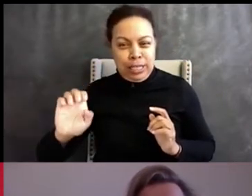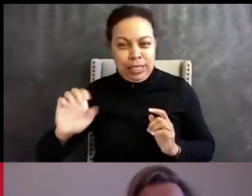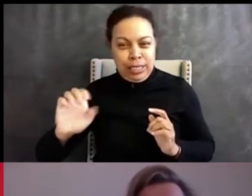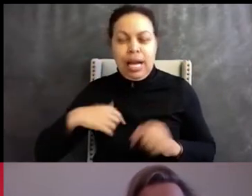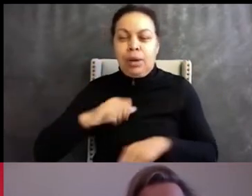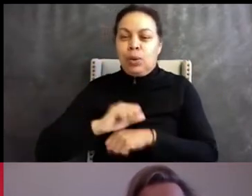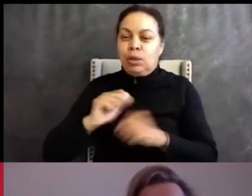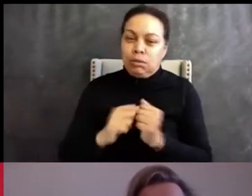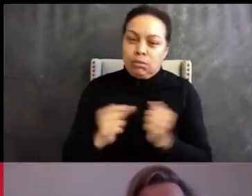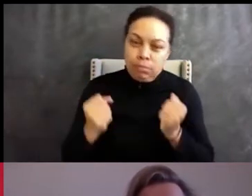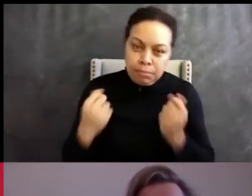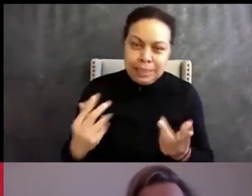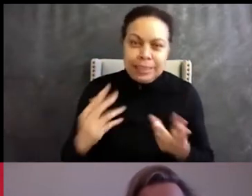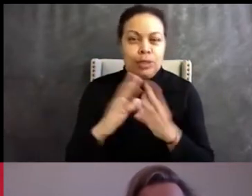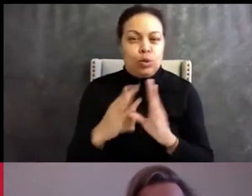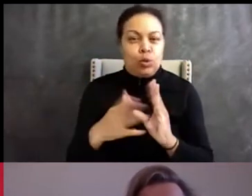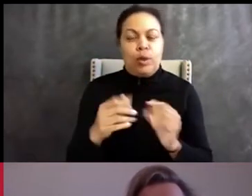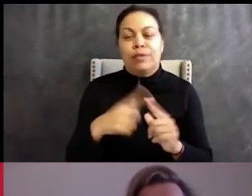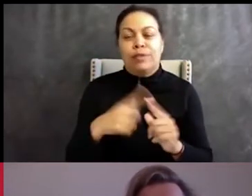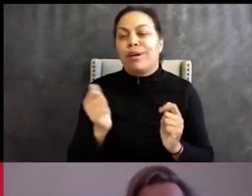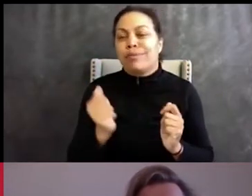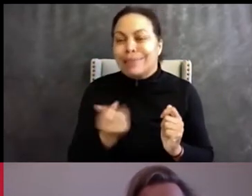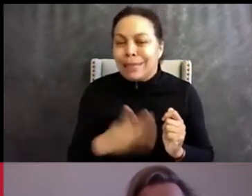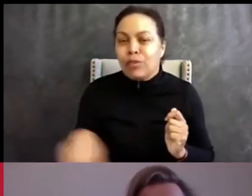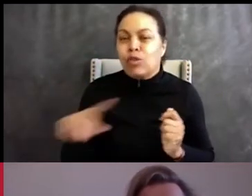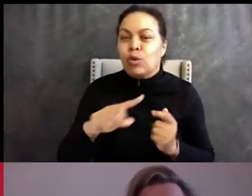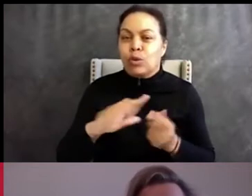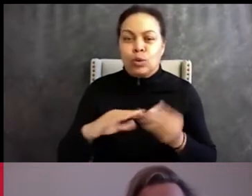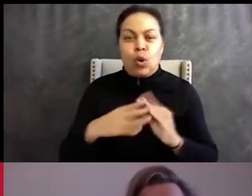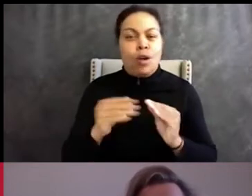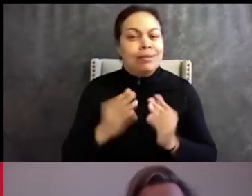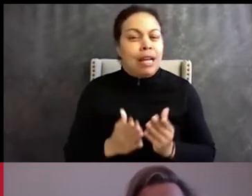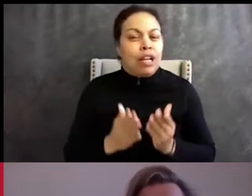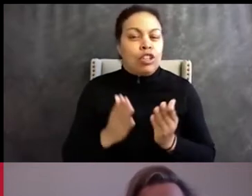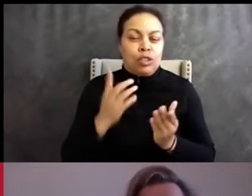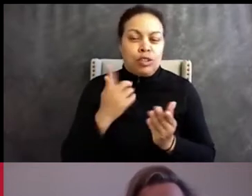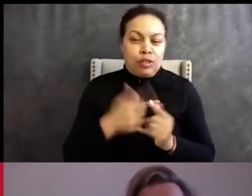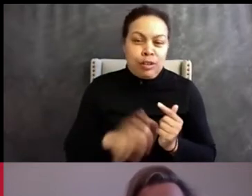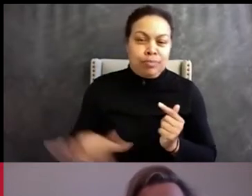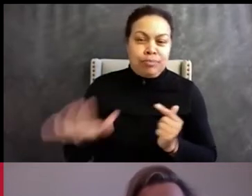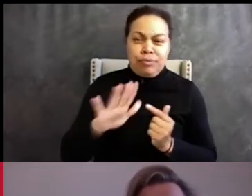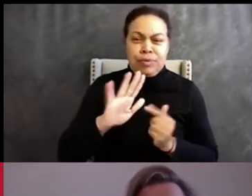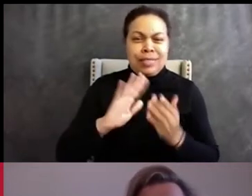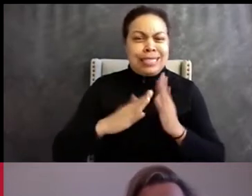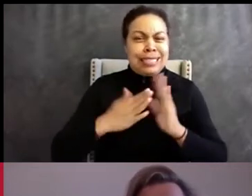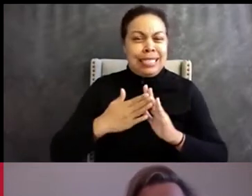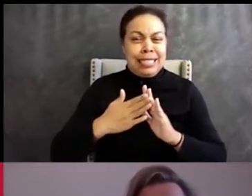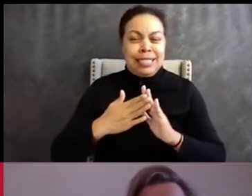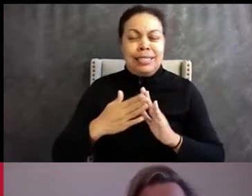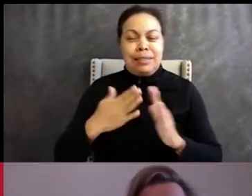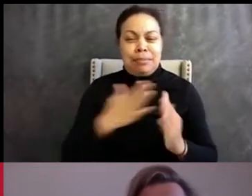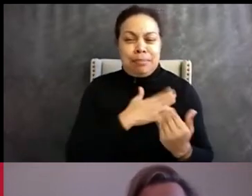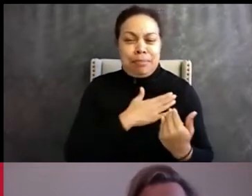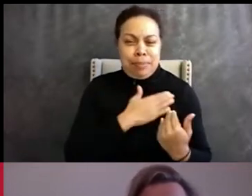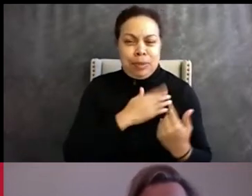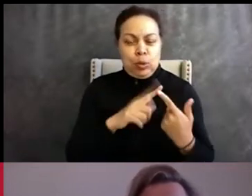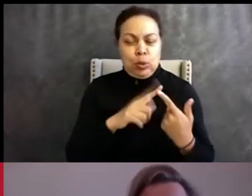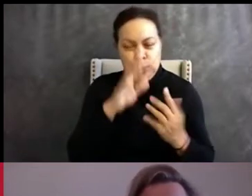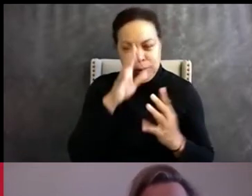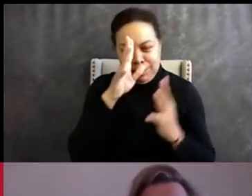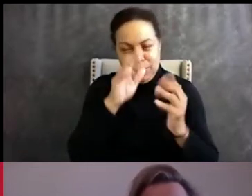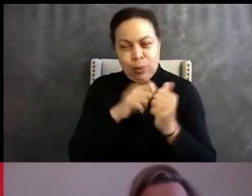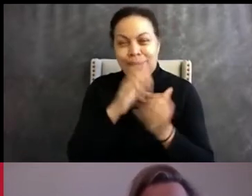from multiple storytellers all over the city. So I'm tasked with sort of coming up with a little bit of